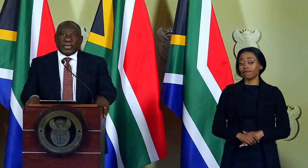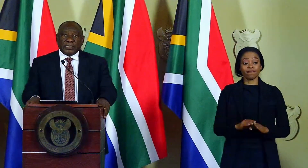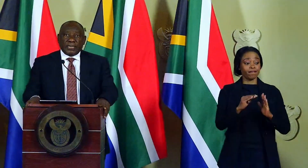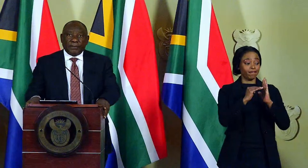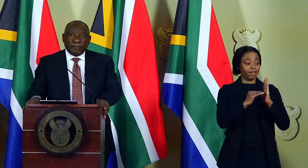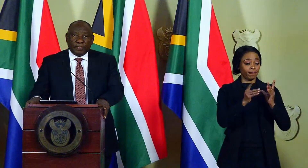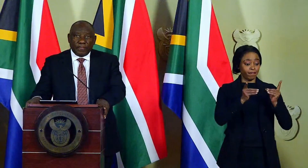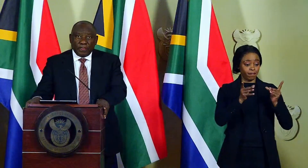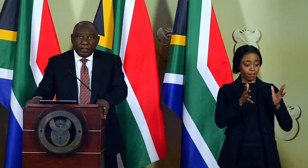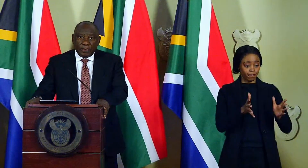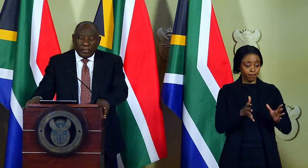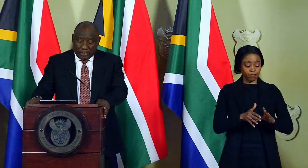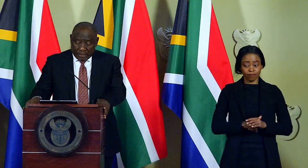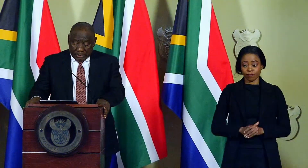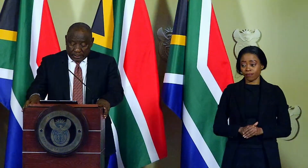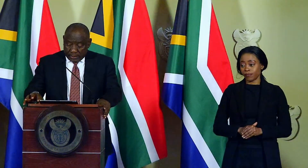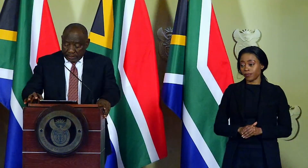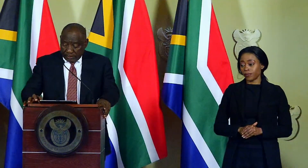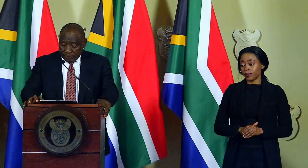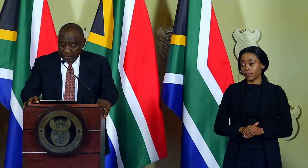Program Director,